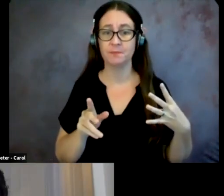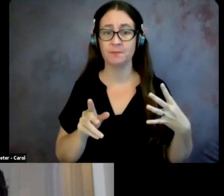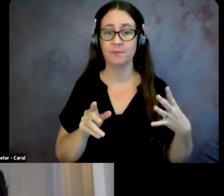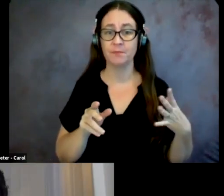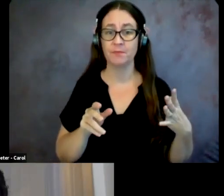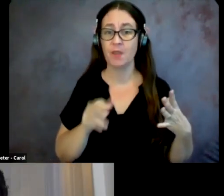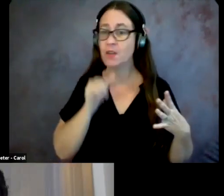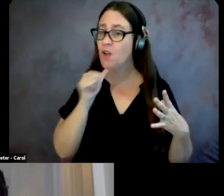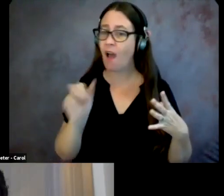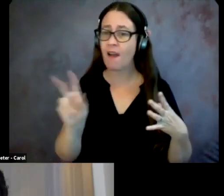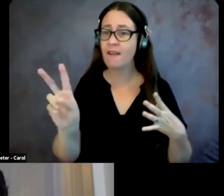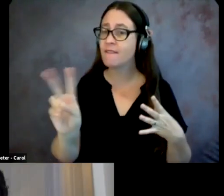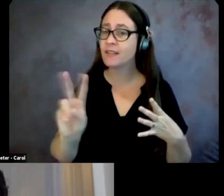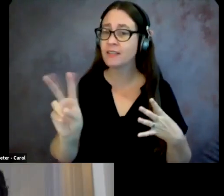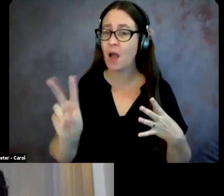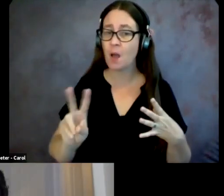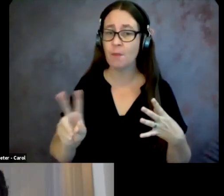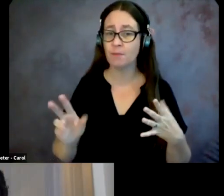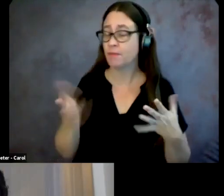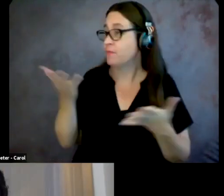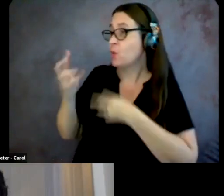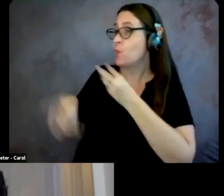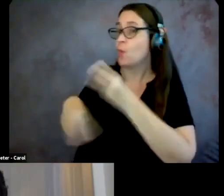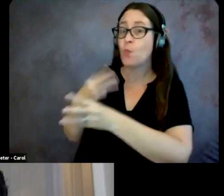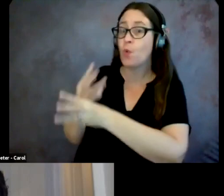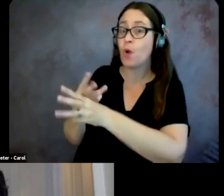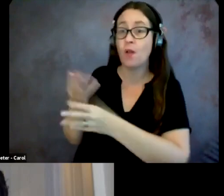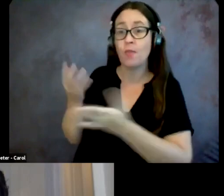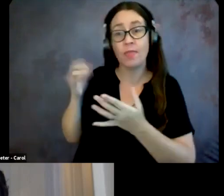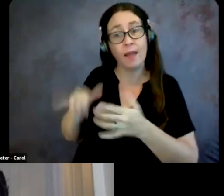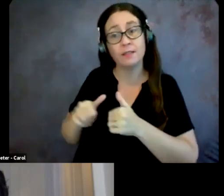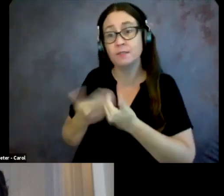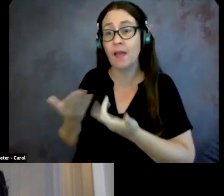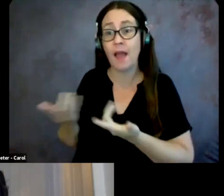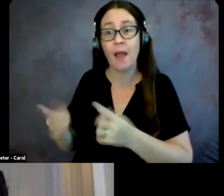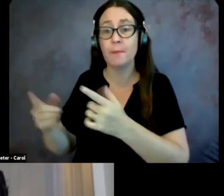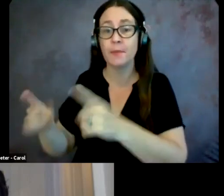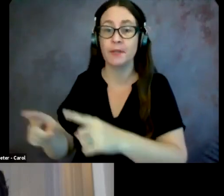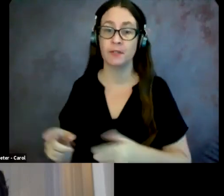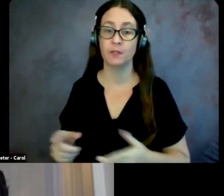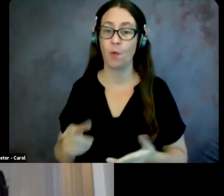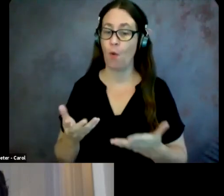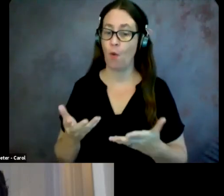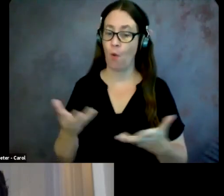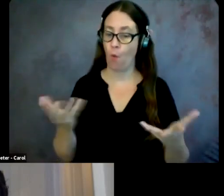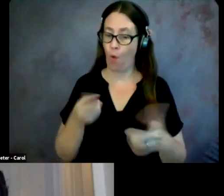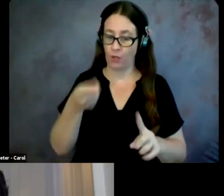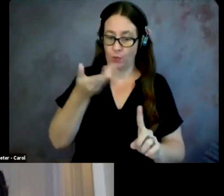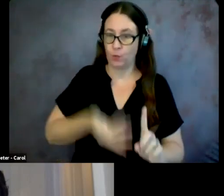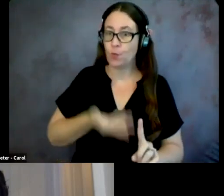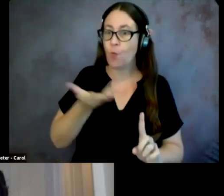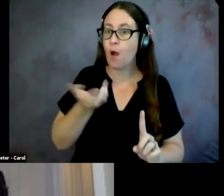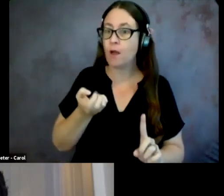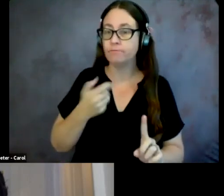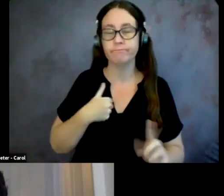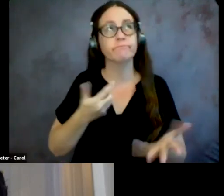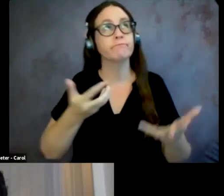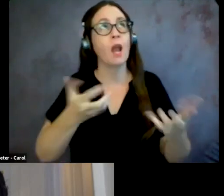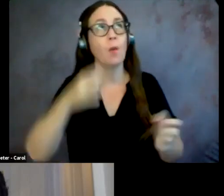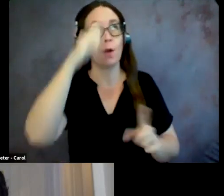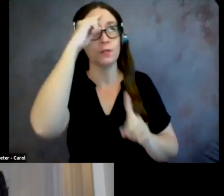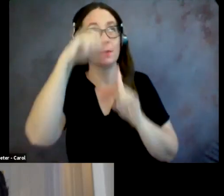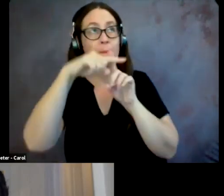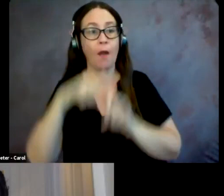victim. It's just happening in the world. And what do you want to be? I want to be positive today. I want to